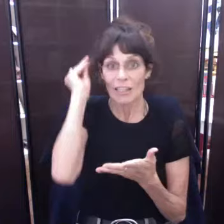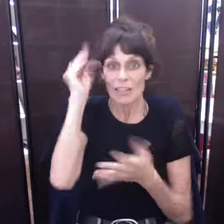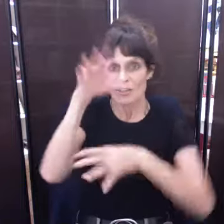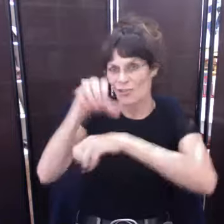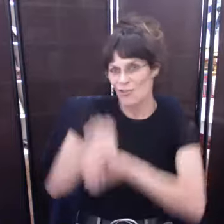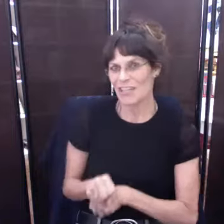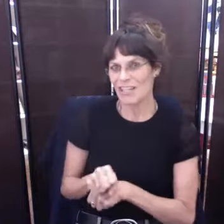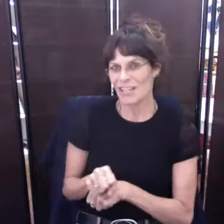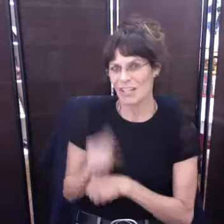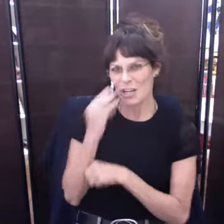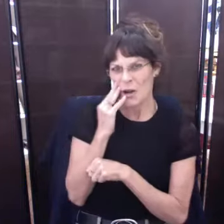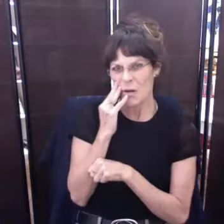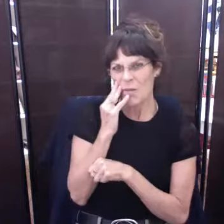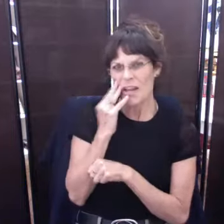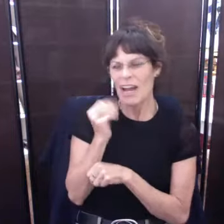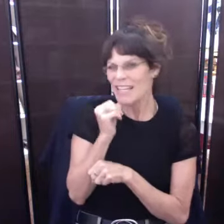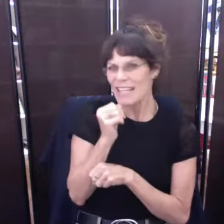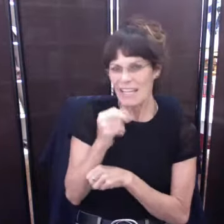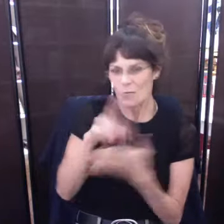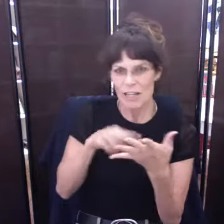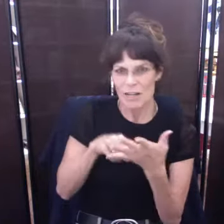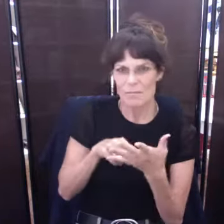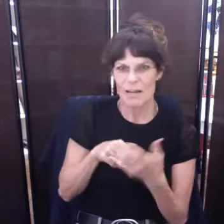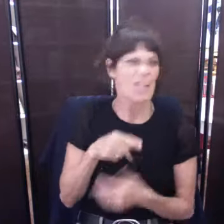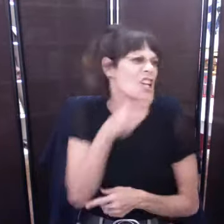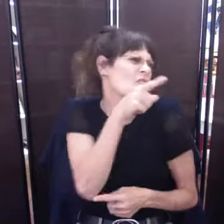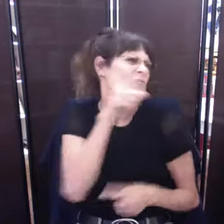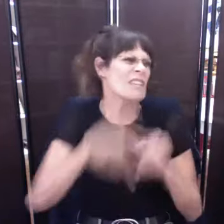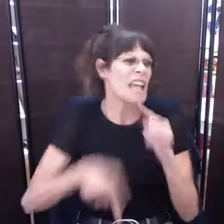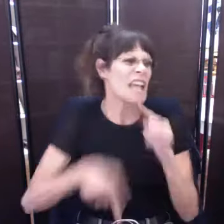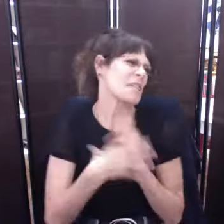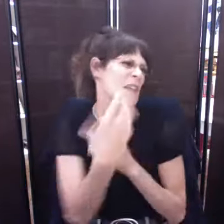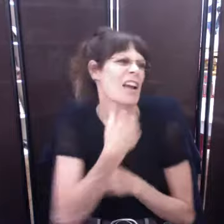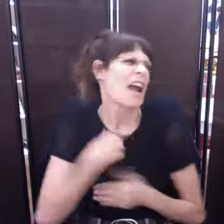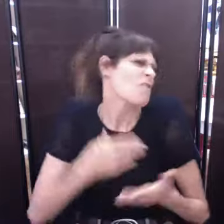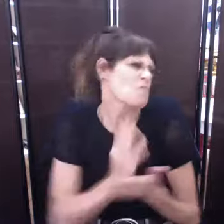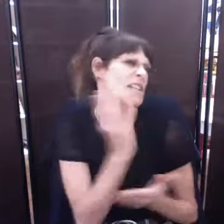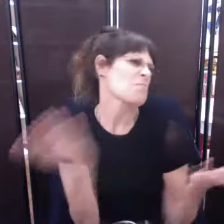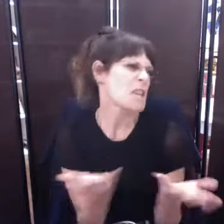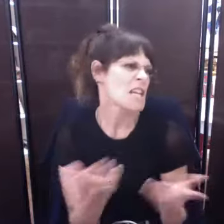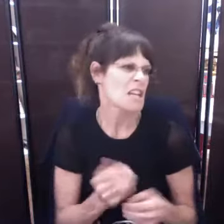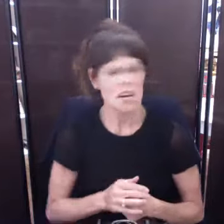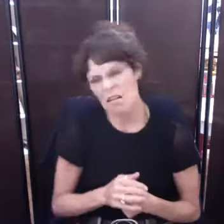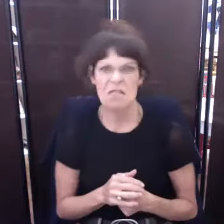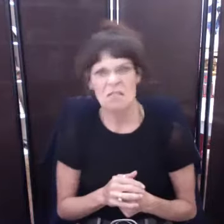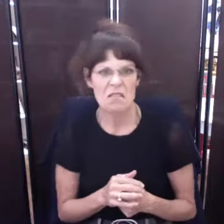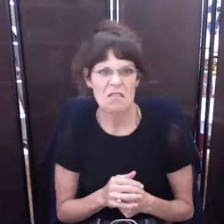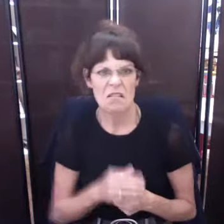I didn't read them or anything. I was just like, you can't kick me out. I have the right to be here. Blah, blah, blah. Third tradition, fifth tradition, primary